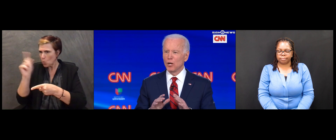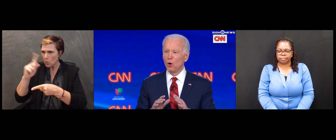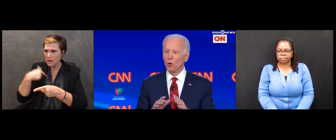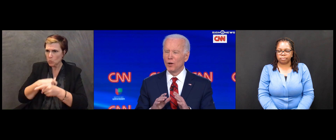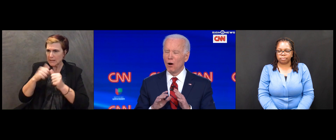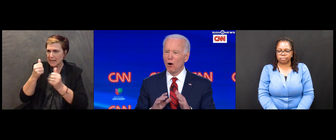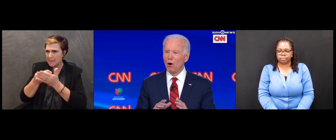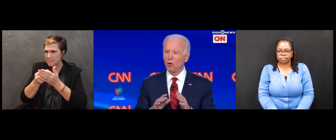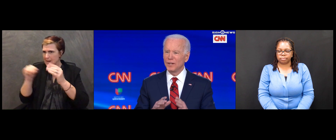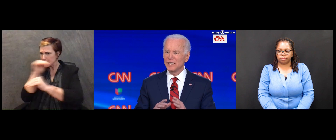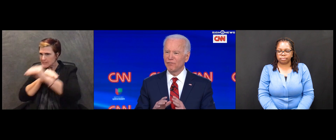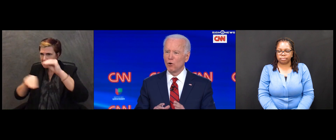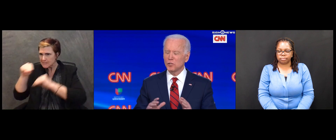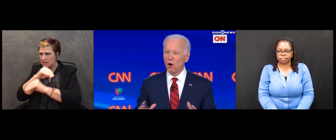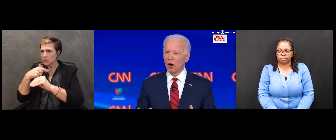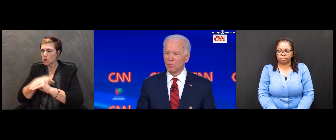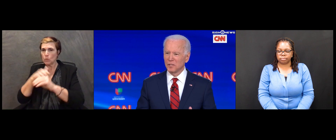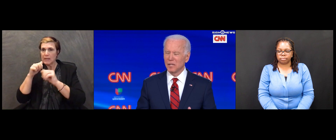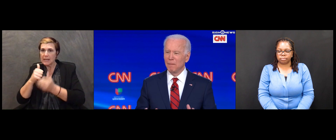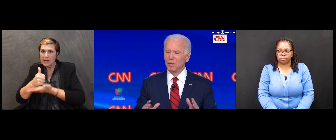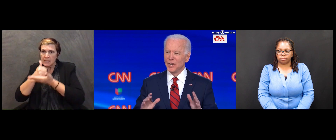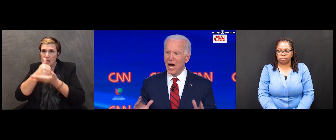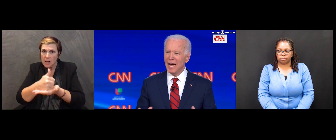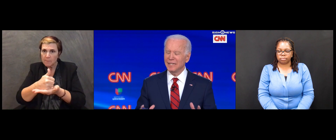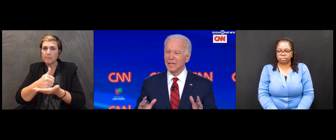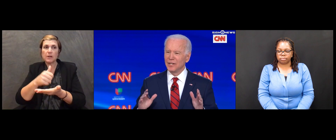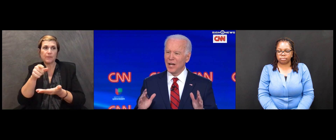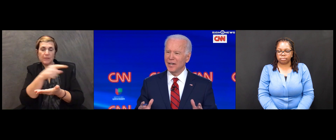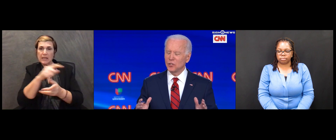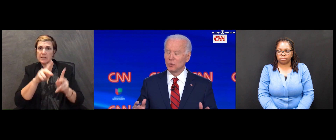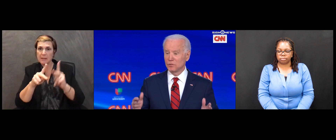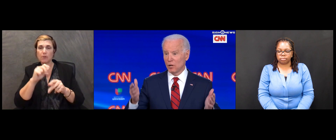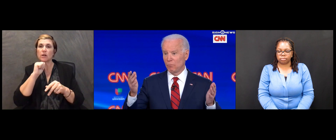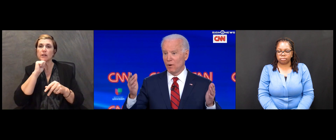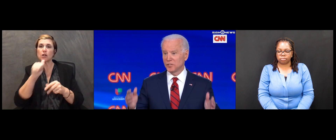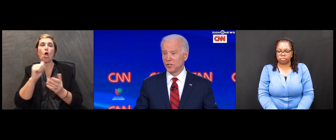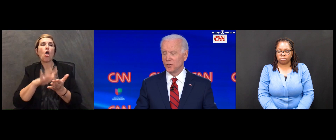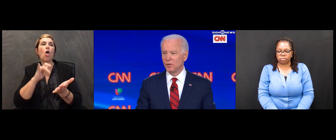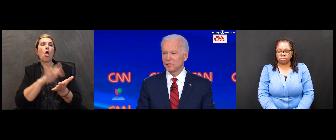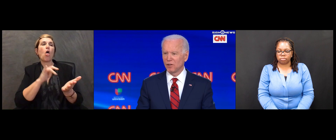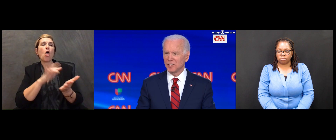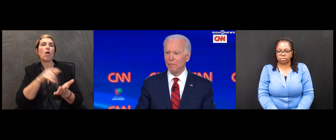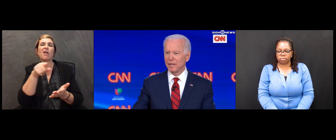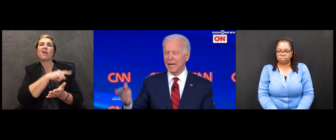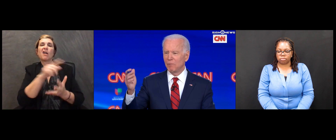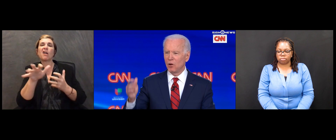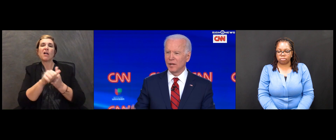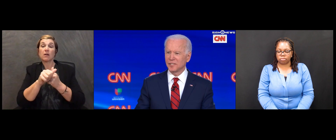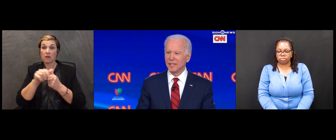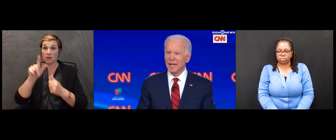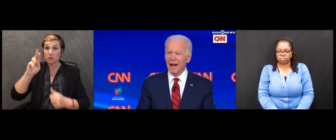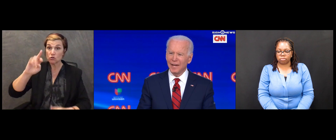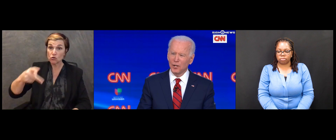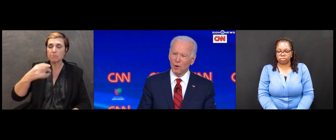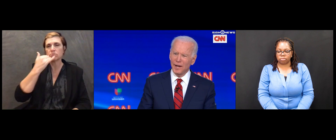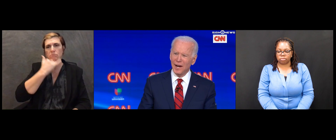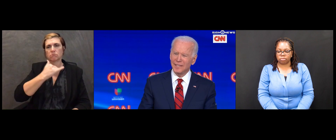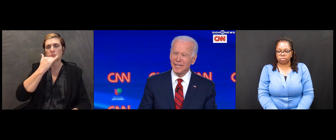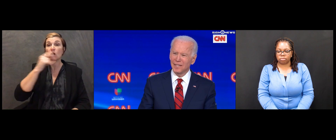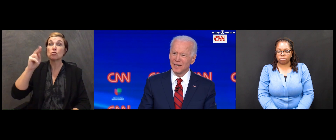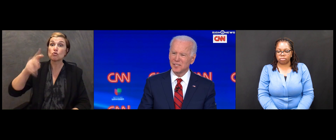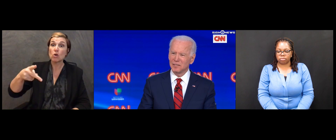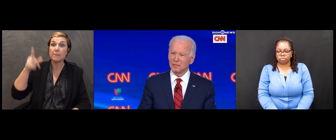it we hold all these folks harmless, but not do what Trump wants to do. He's, for example, he came along and said, I